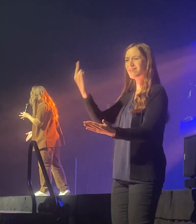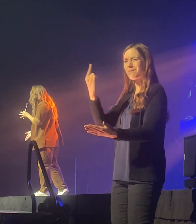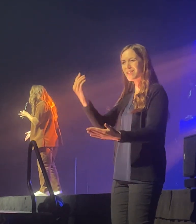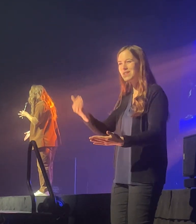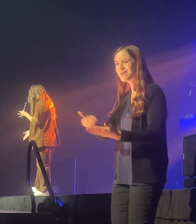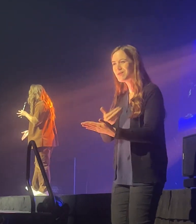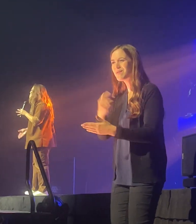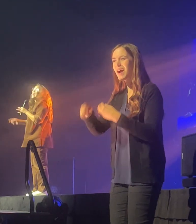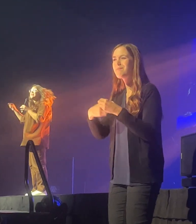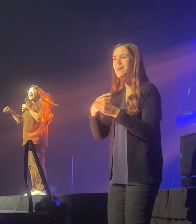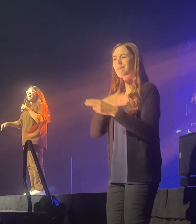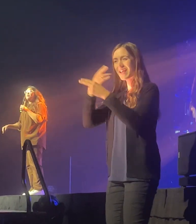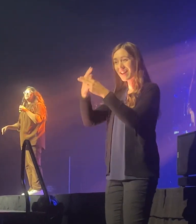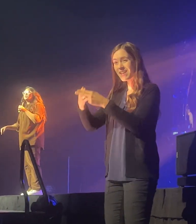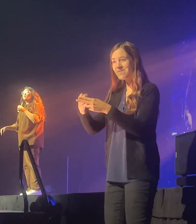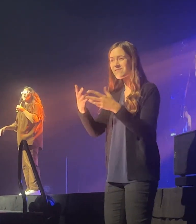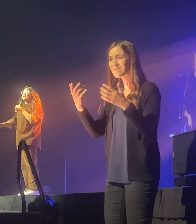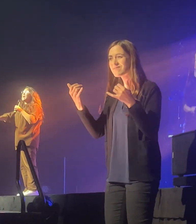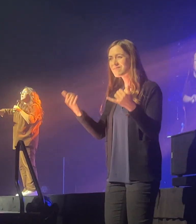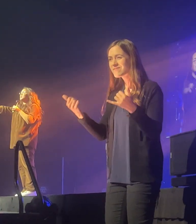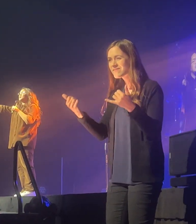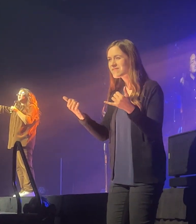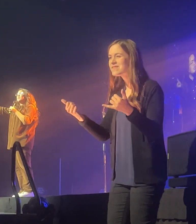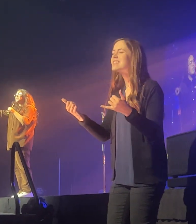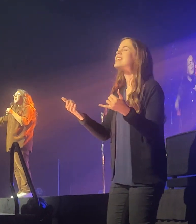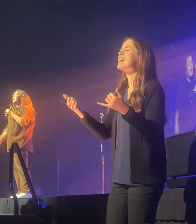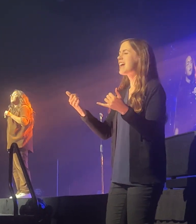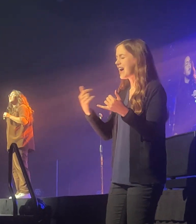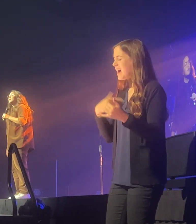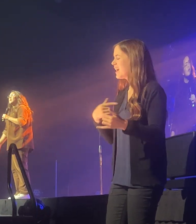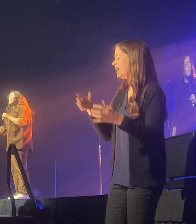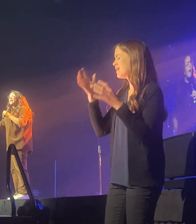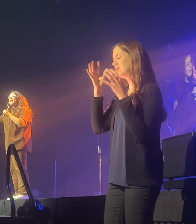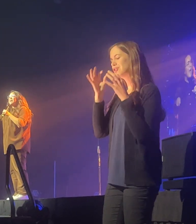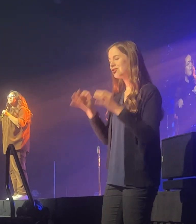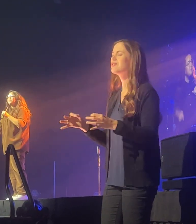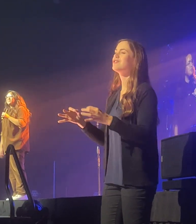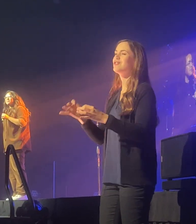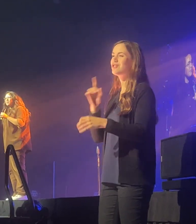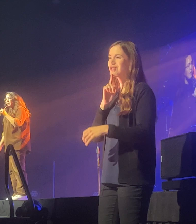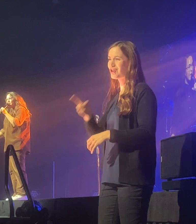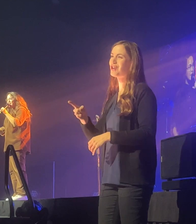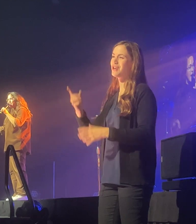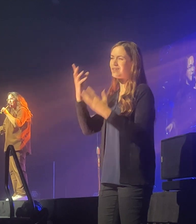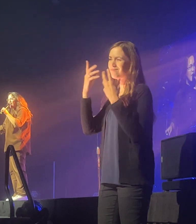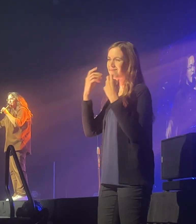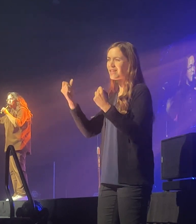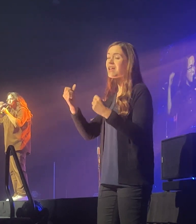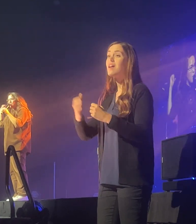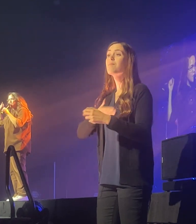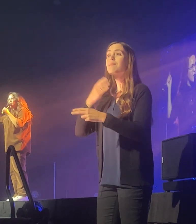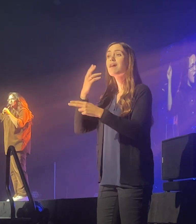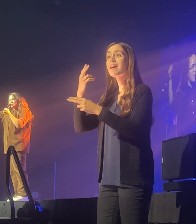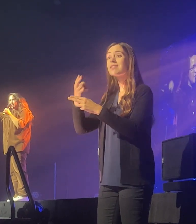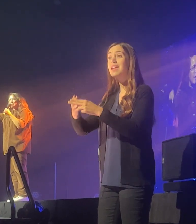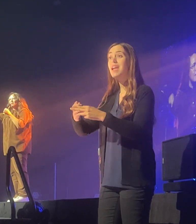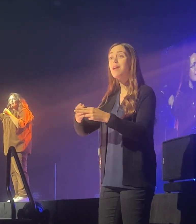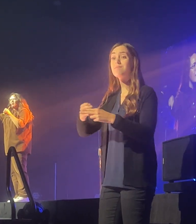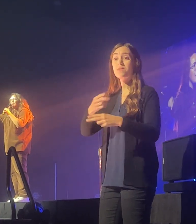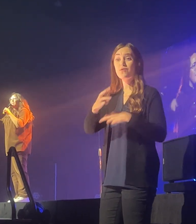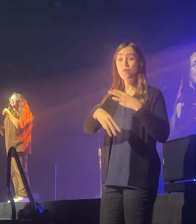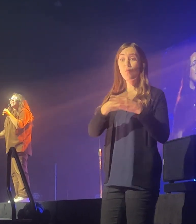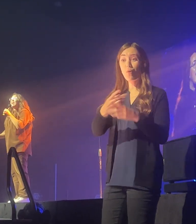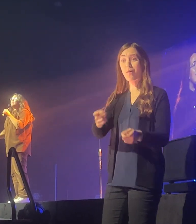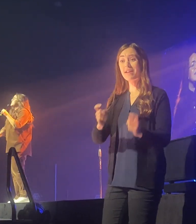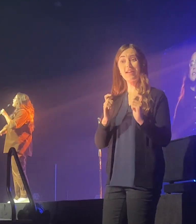about my name. And now this is what I am certain of. My name is not the name the world calls me.